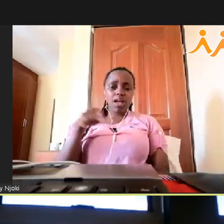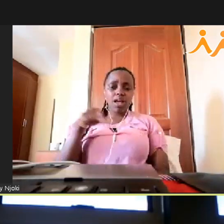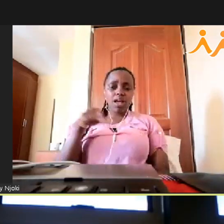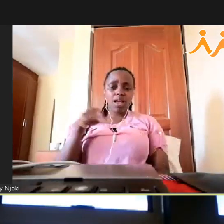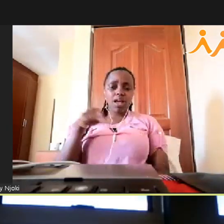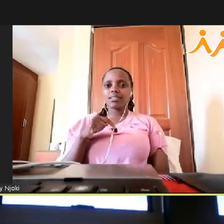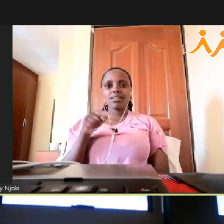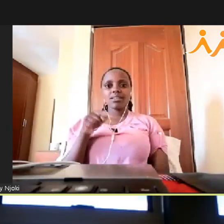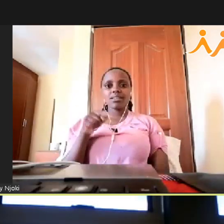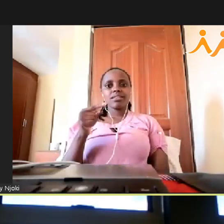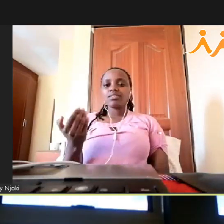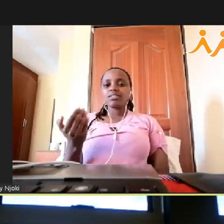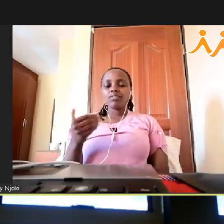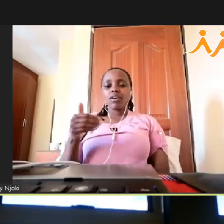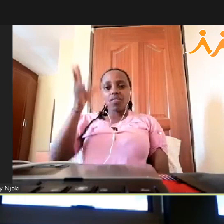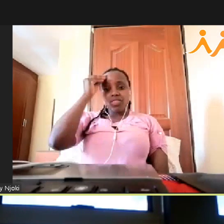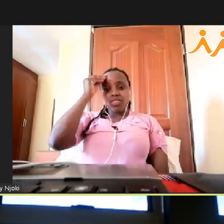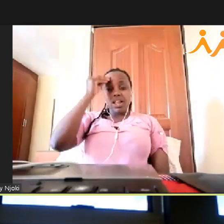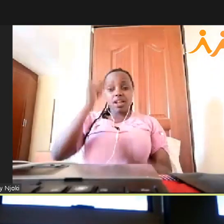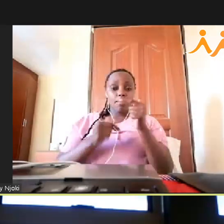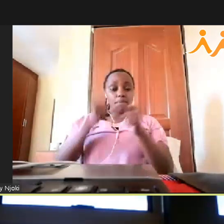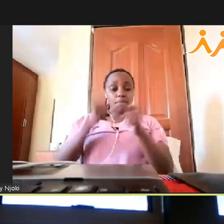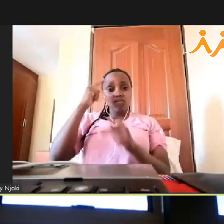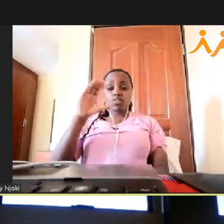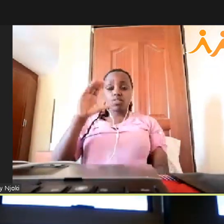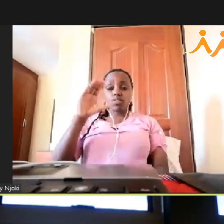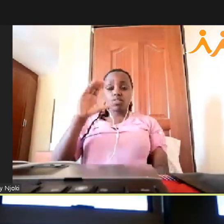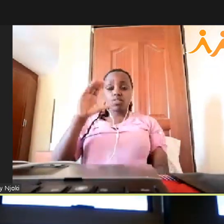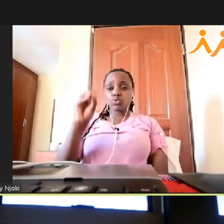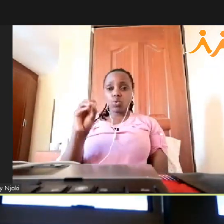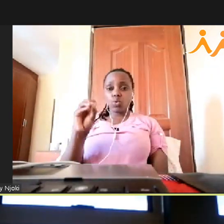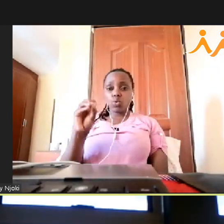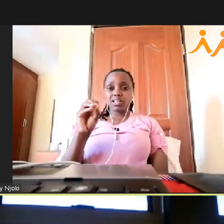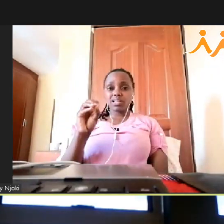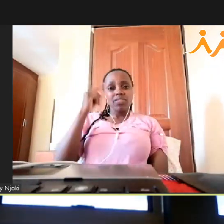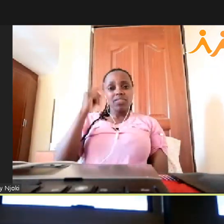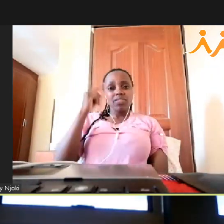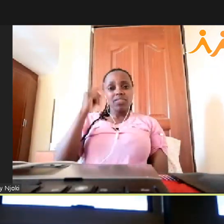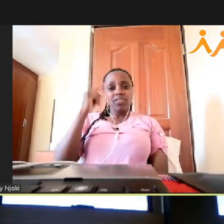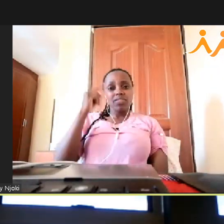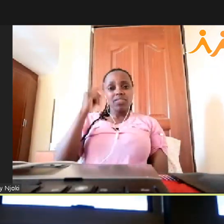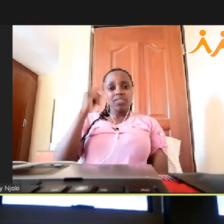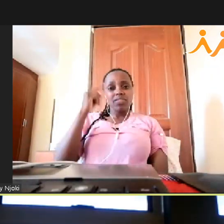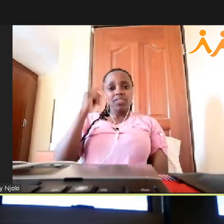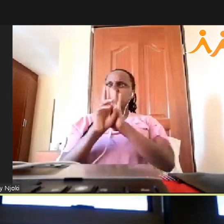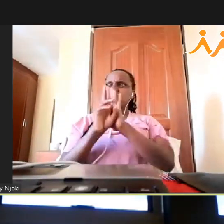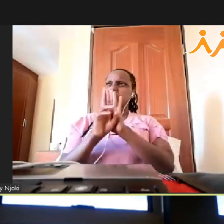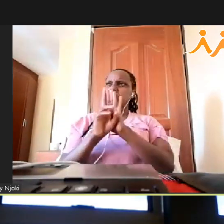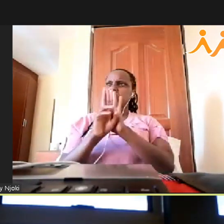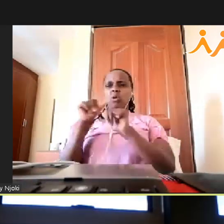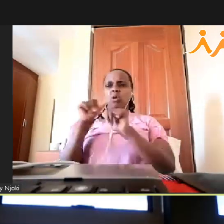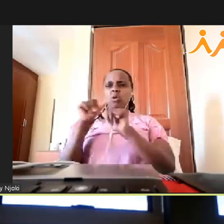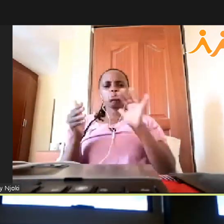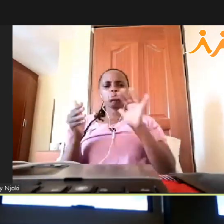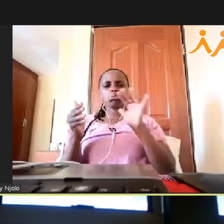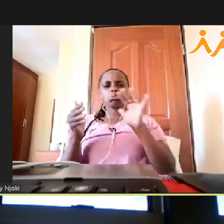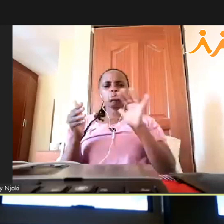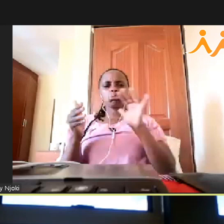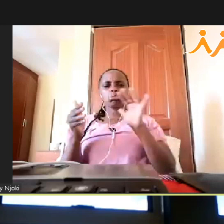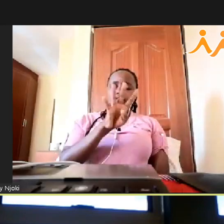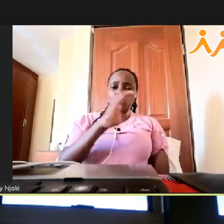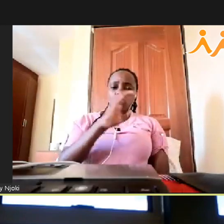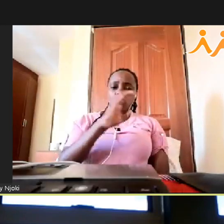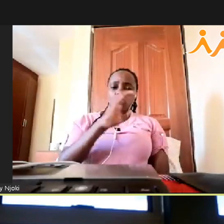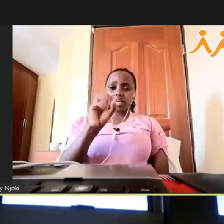it was a learning process as well for civil society organizations. I think we had a representation of about 54